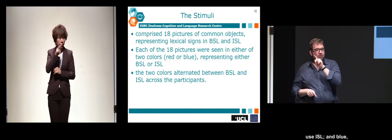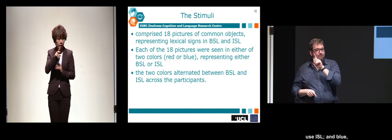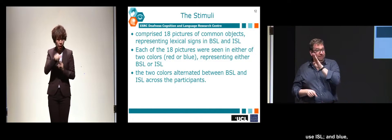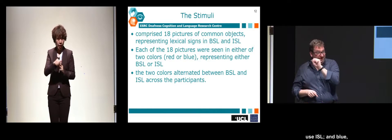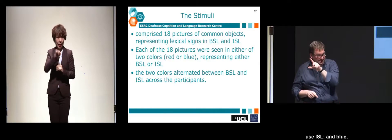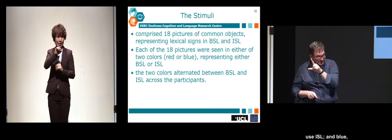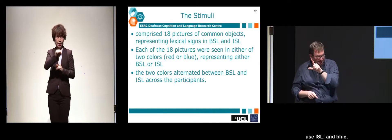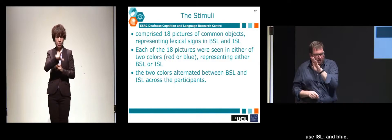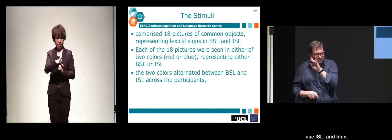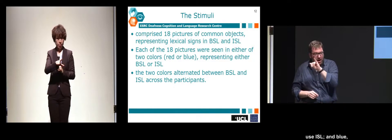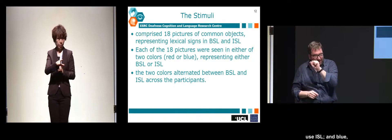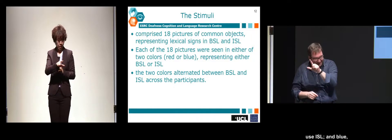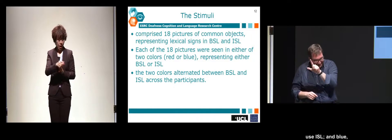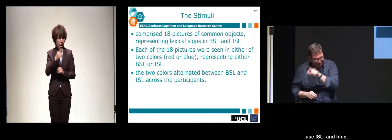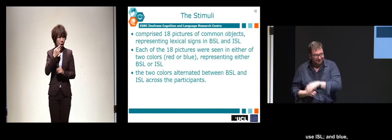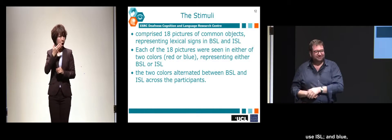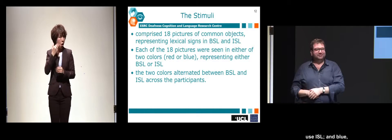use